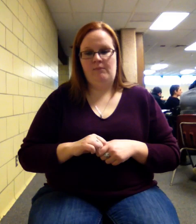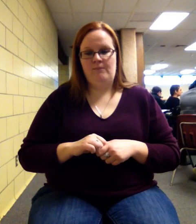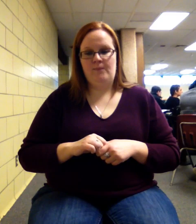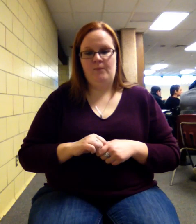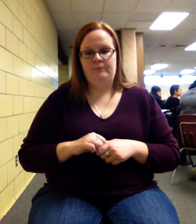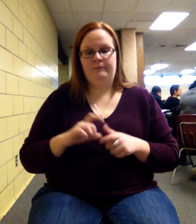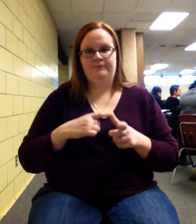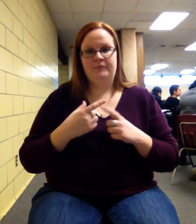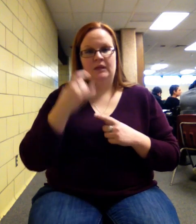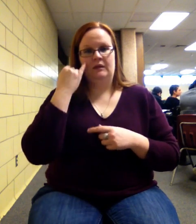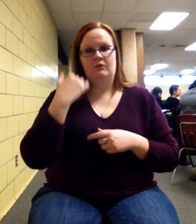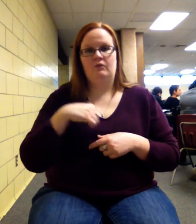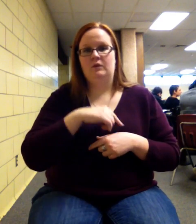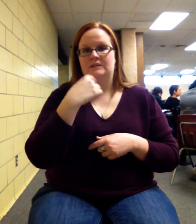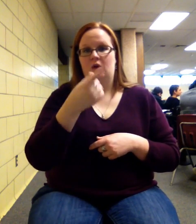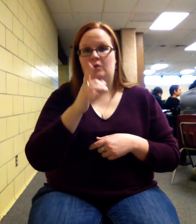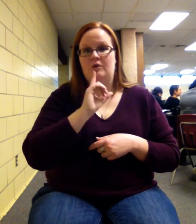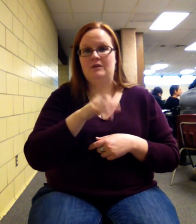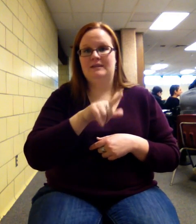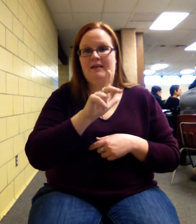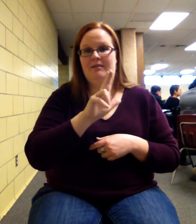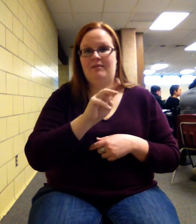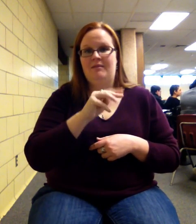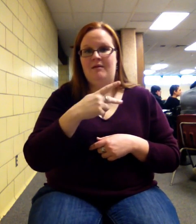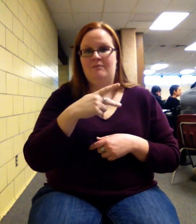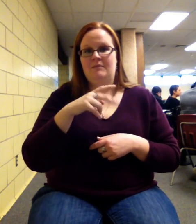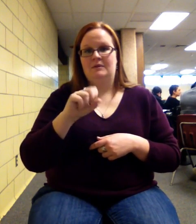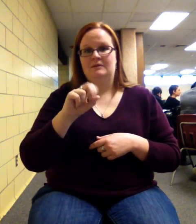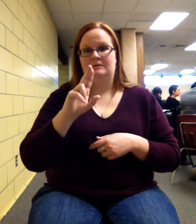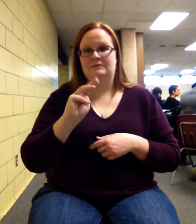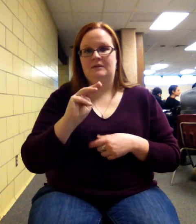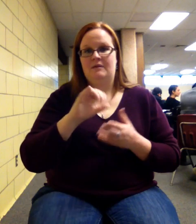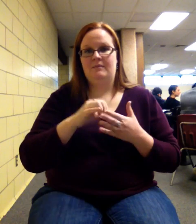Then if we tell you that there's a lump sum that happens in the future,